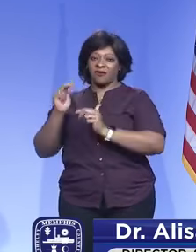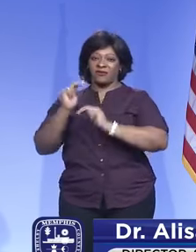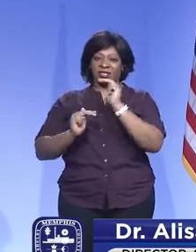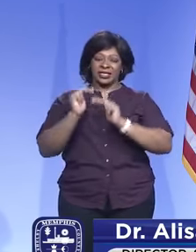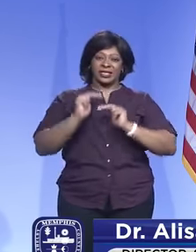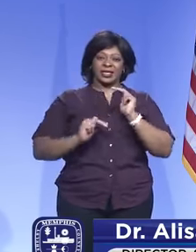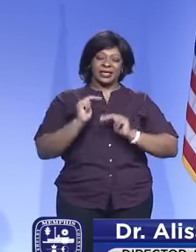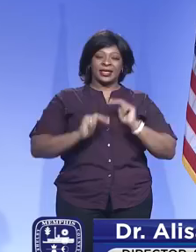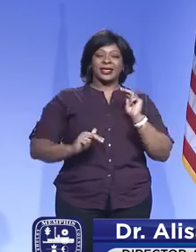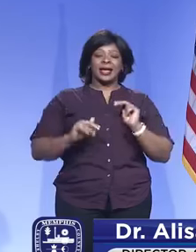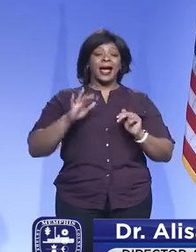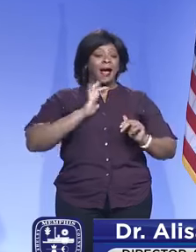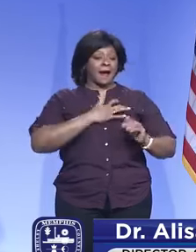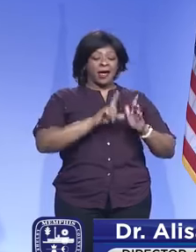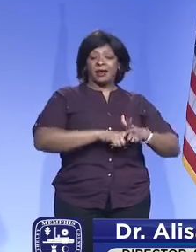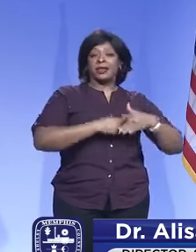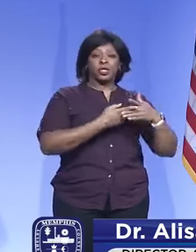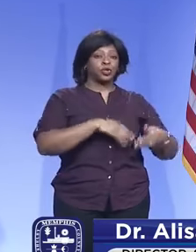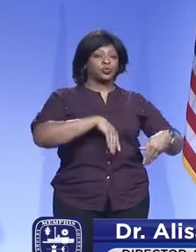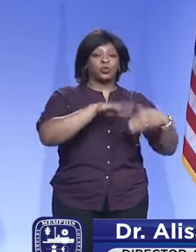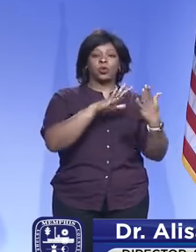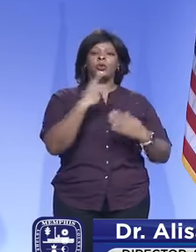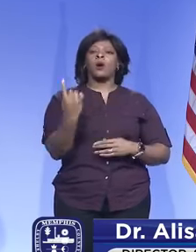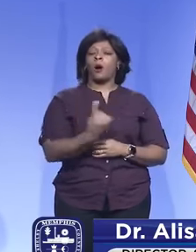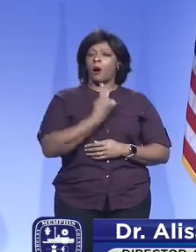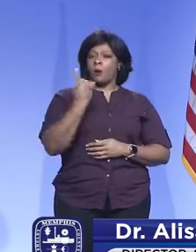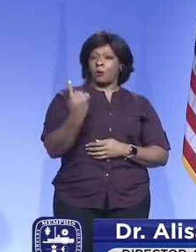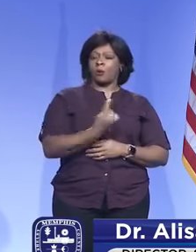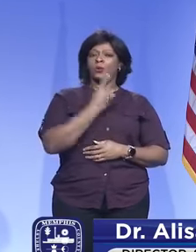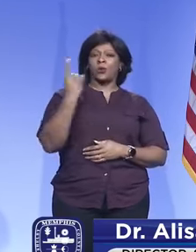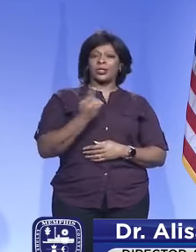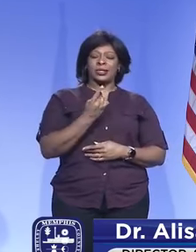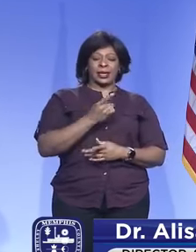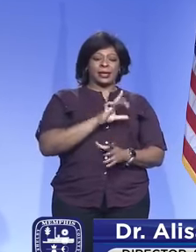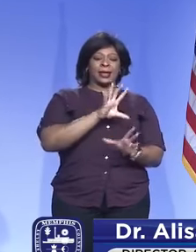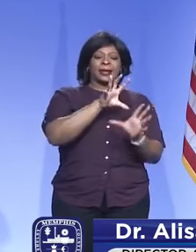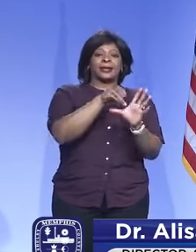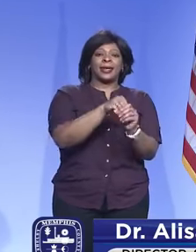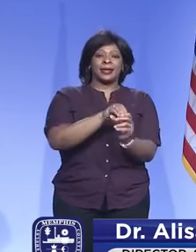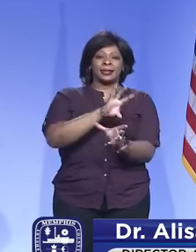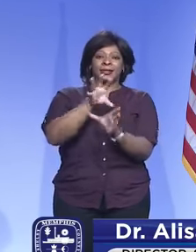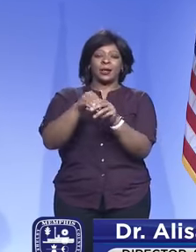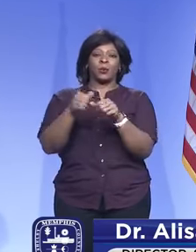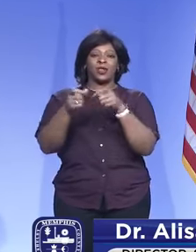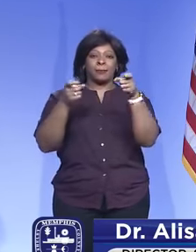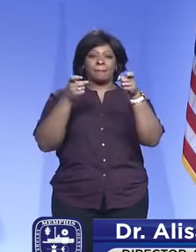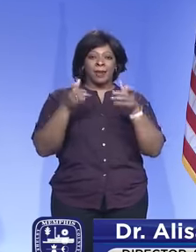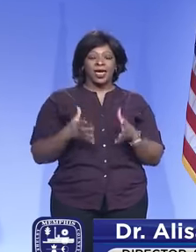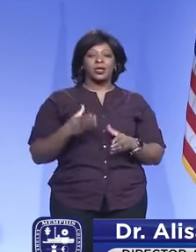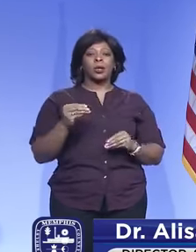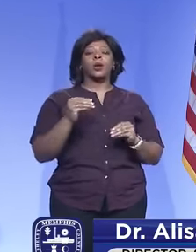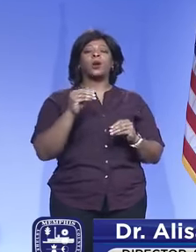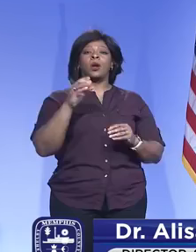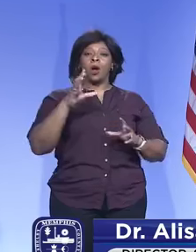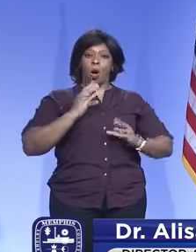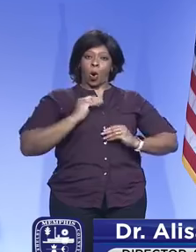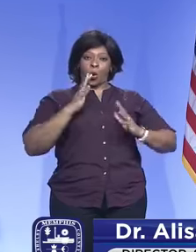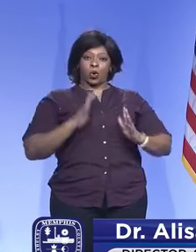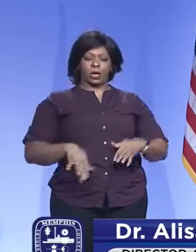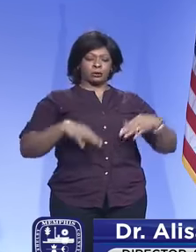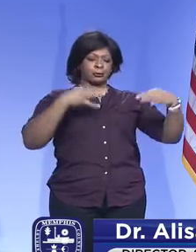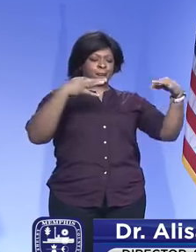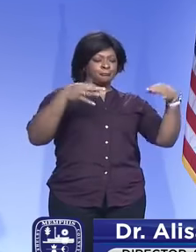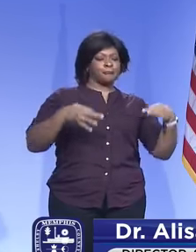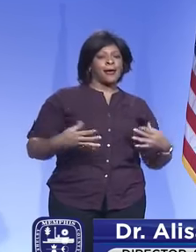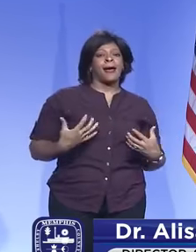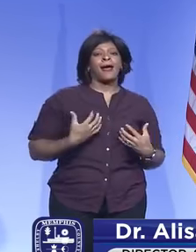Our initial approach has always been to engage with the manager or owner, make sure they understand the